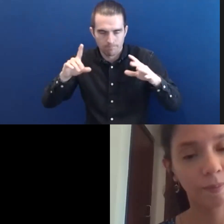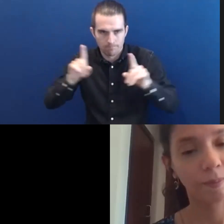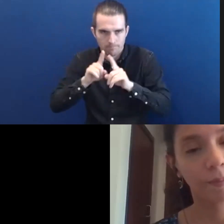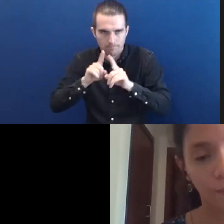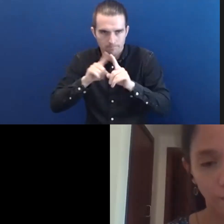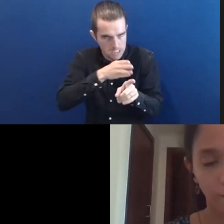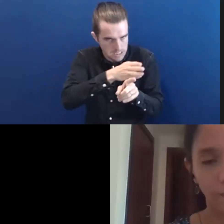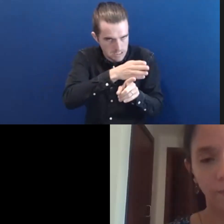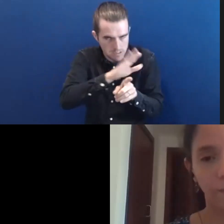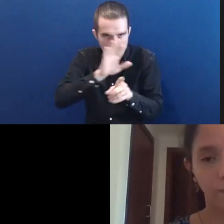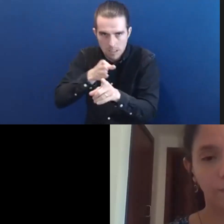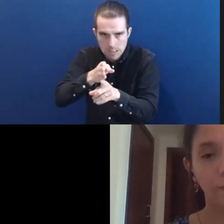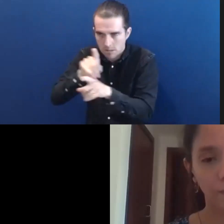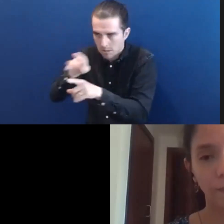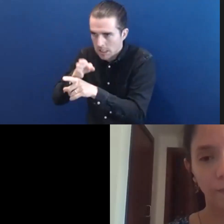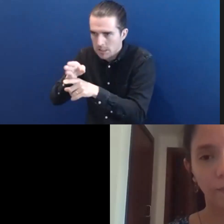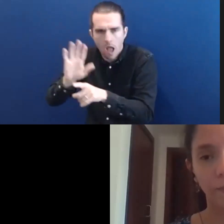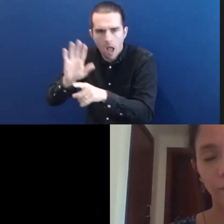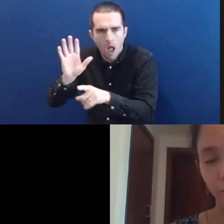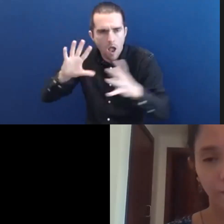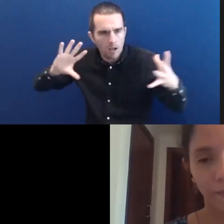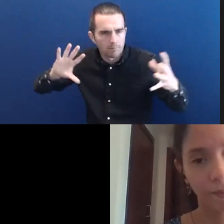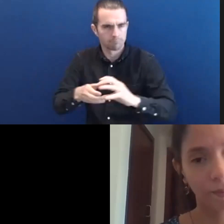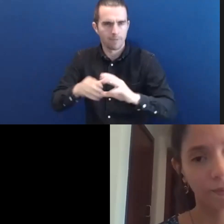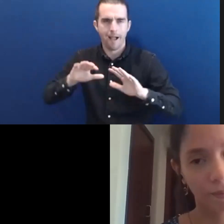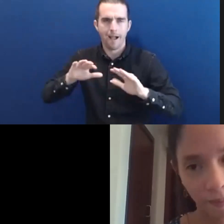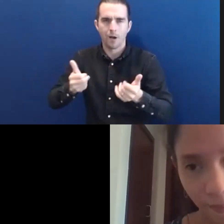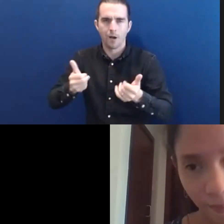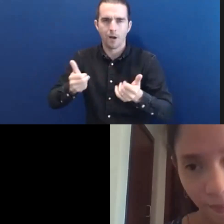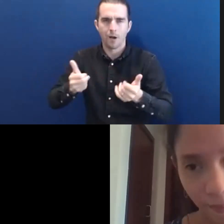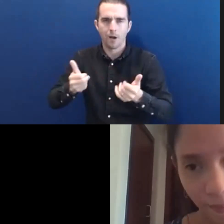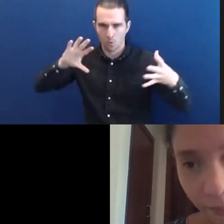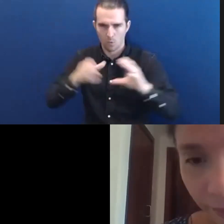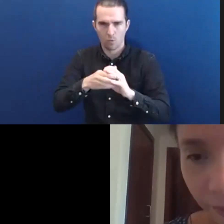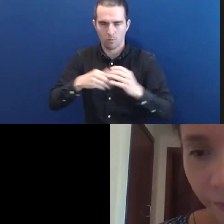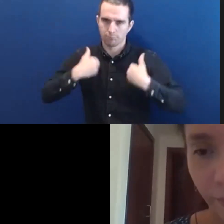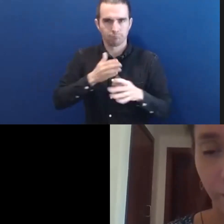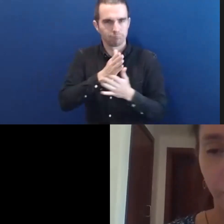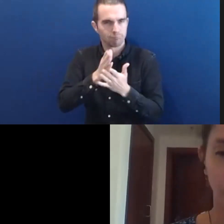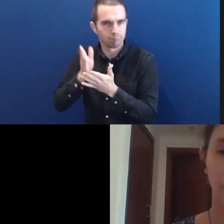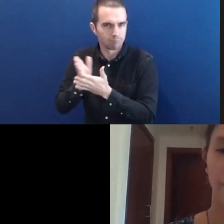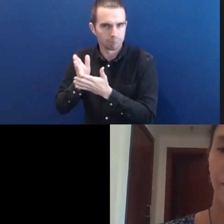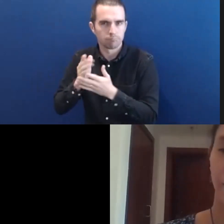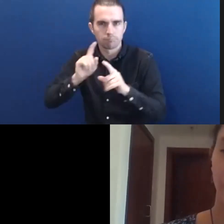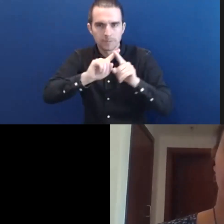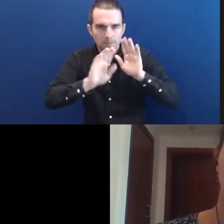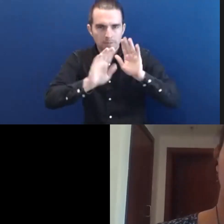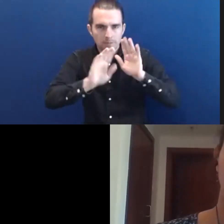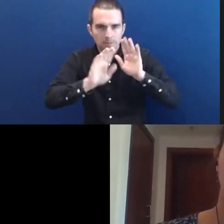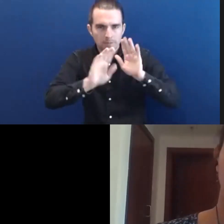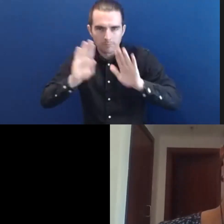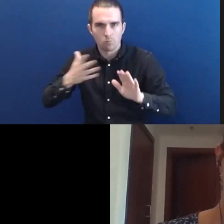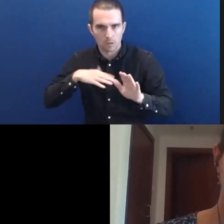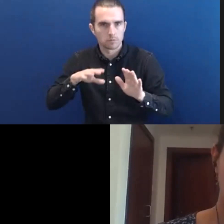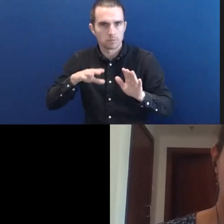That's brilliant, Deborah. Thank you very much for that response. I'm going to sling